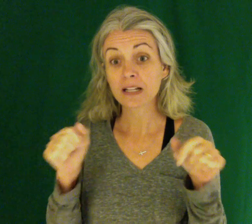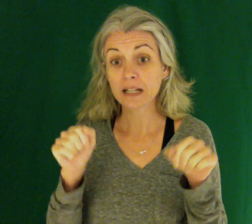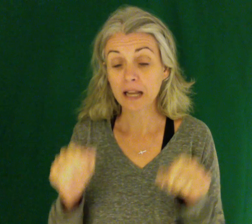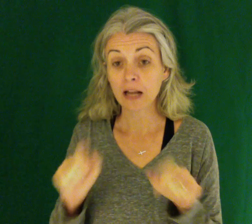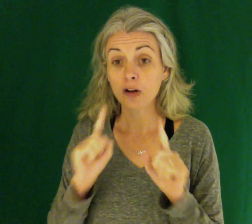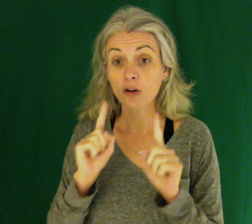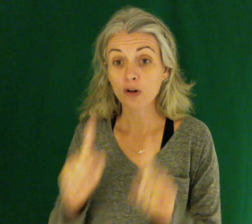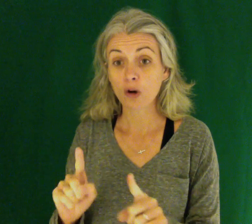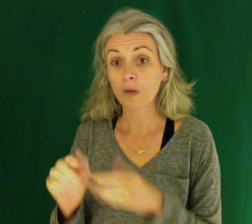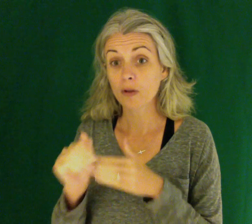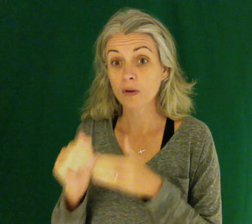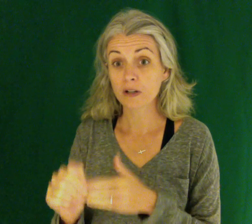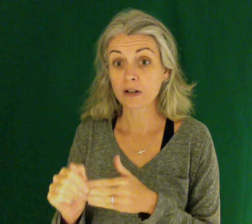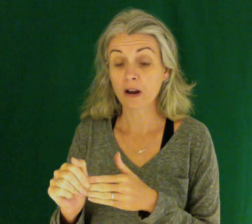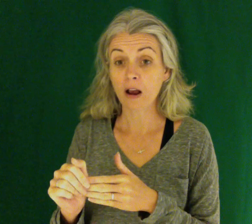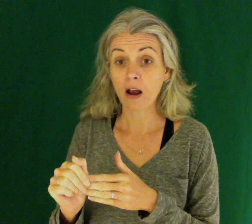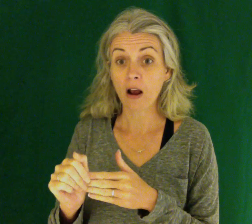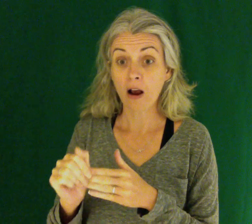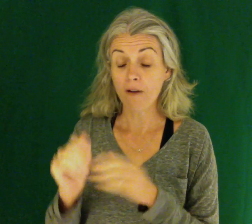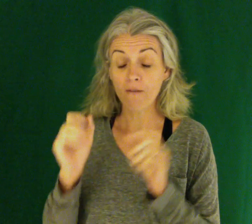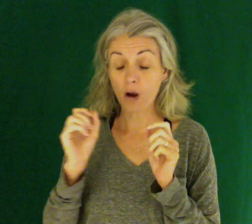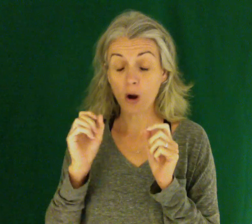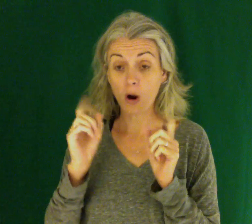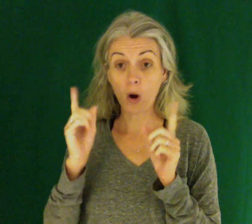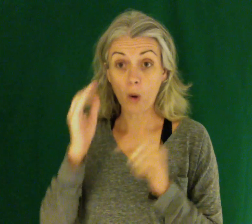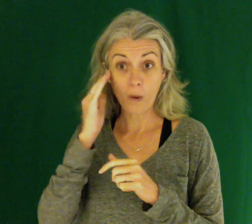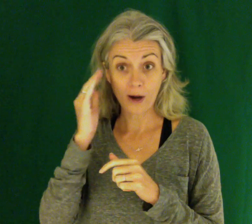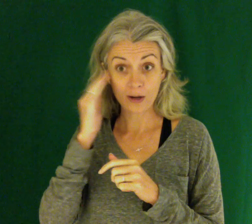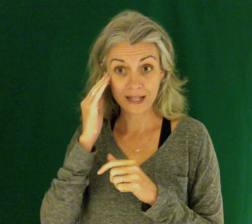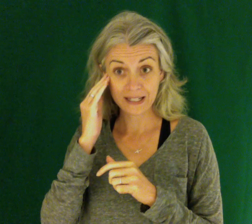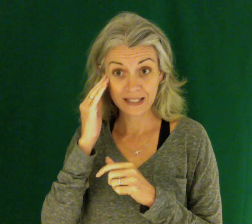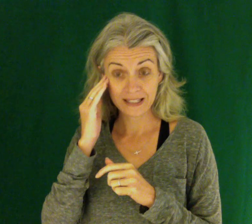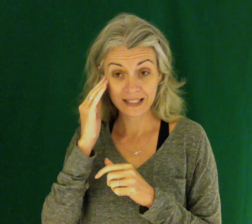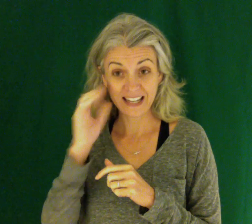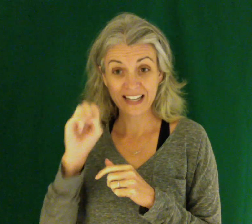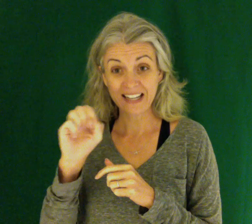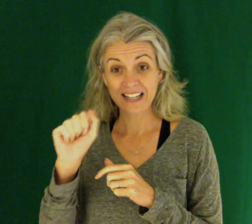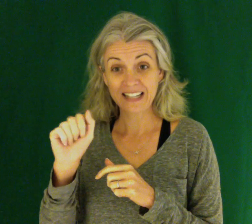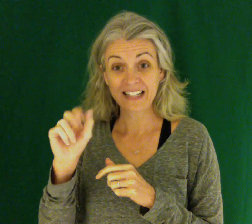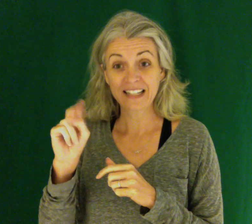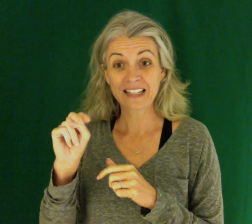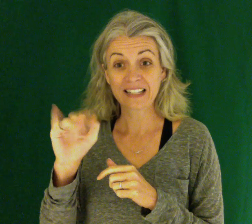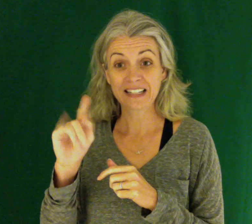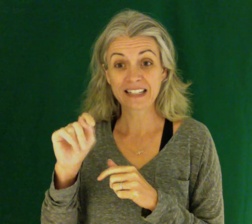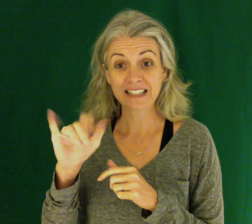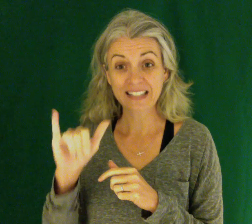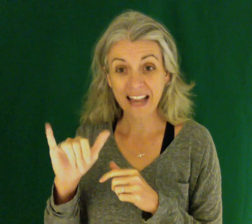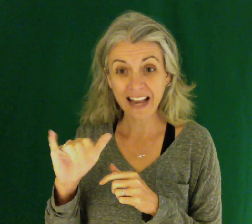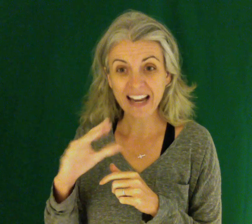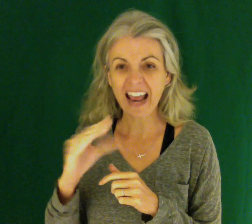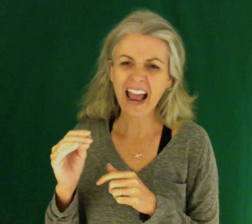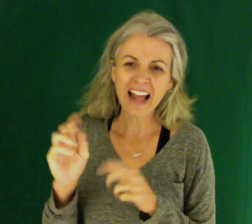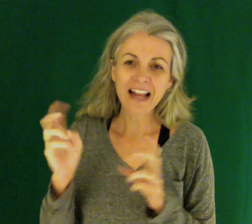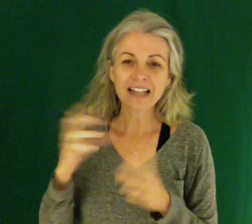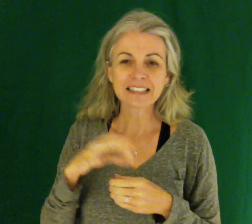of wakefulness and sanity and what Trungpa Rinpoche called warriorship, spiritual